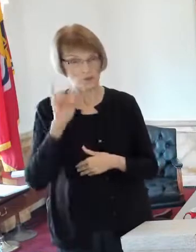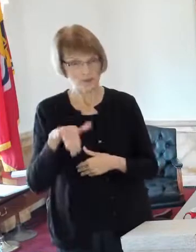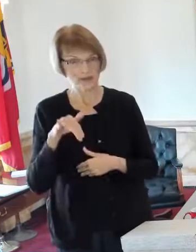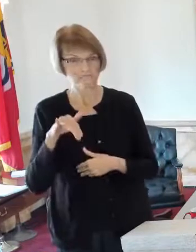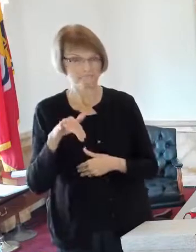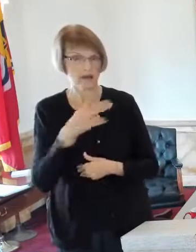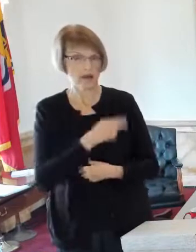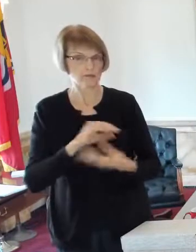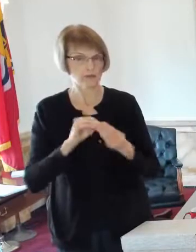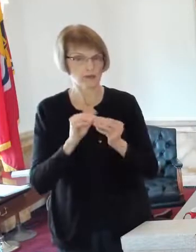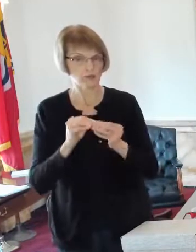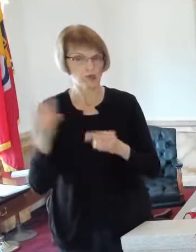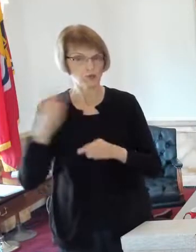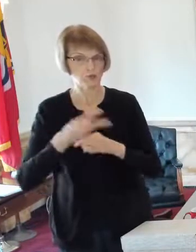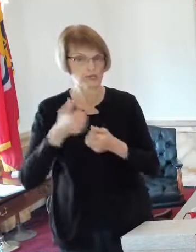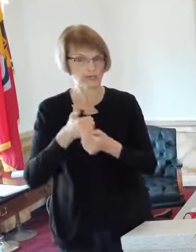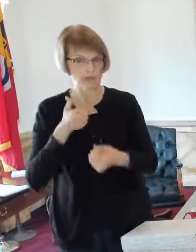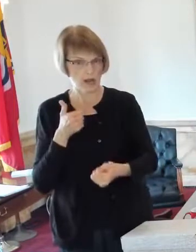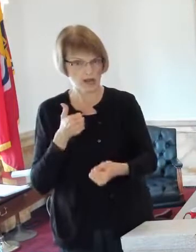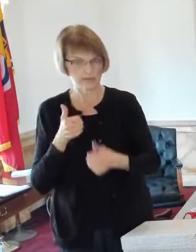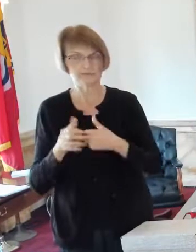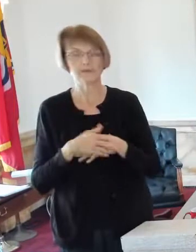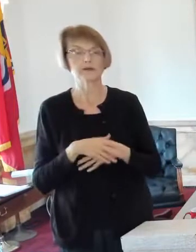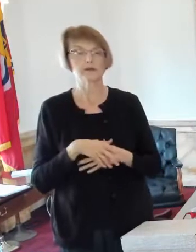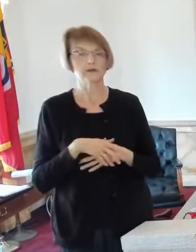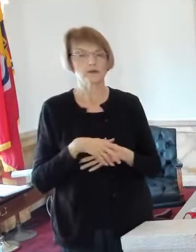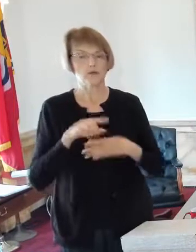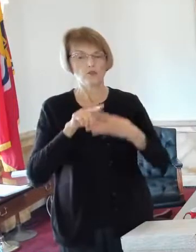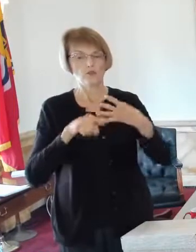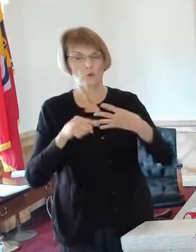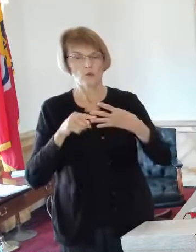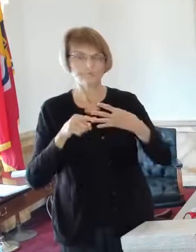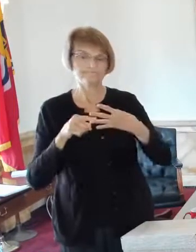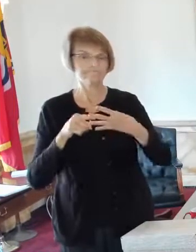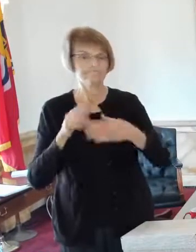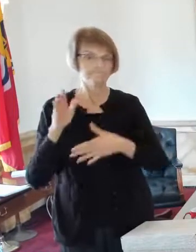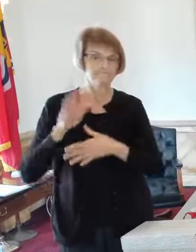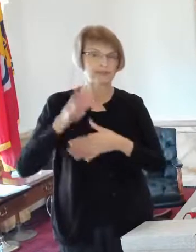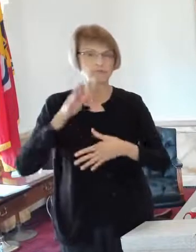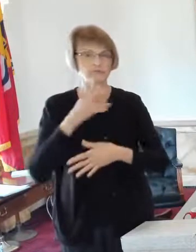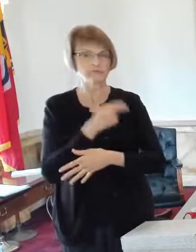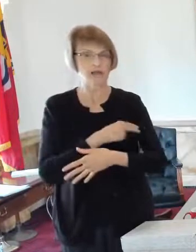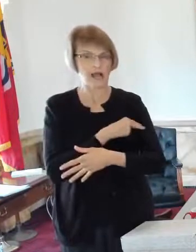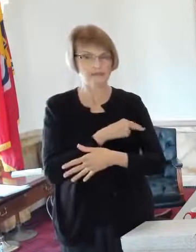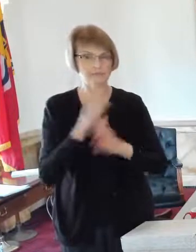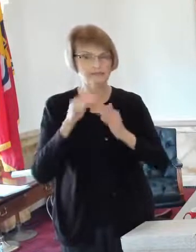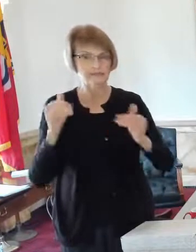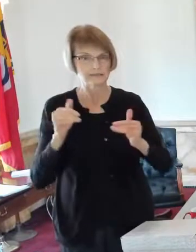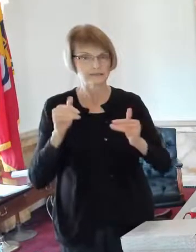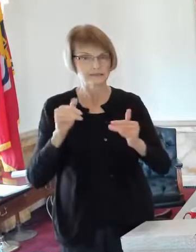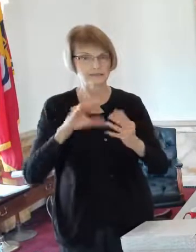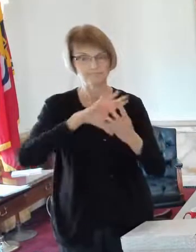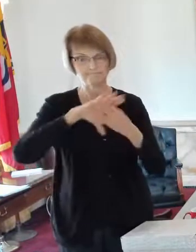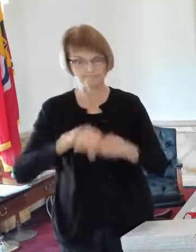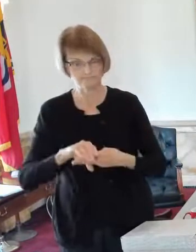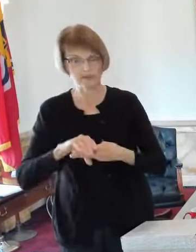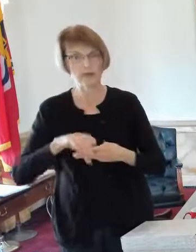days behind, and they are for the 4 major hospital systems that are a part of the pandemic task force.